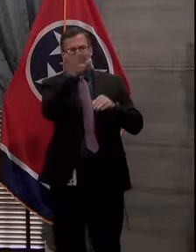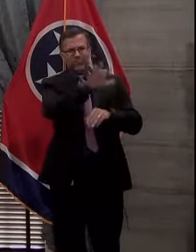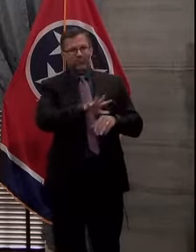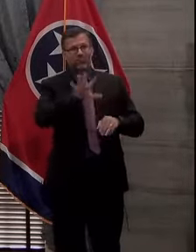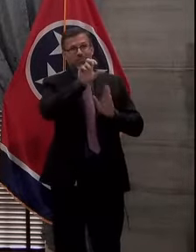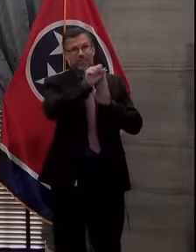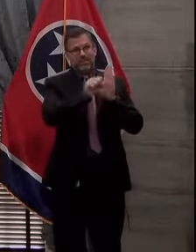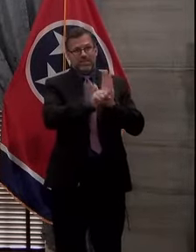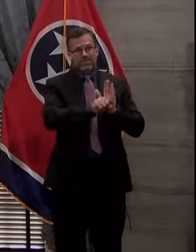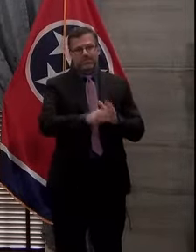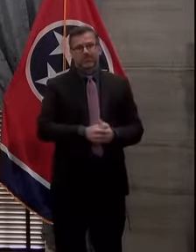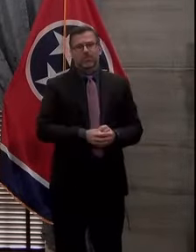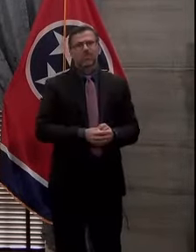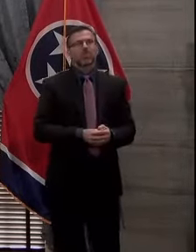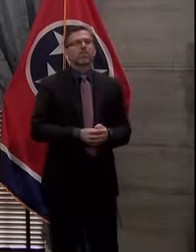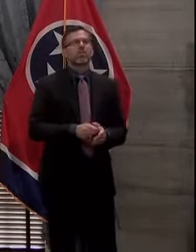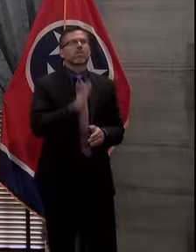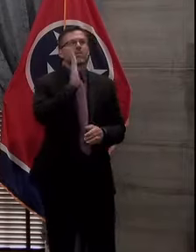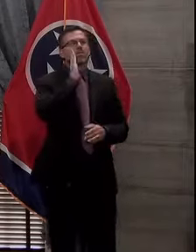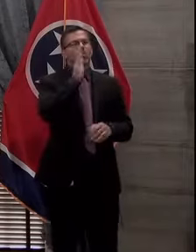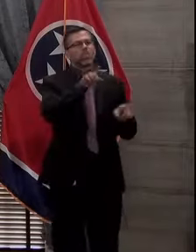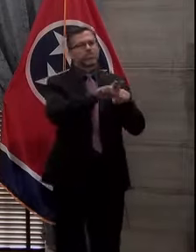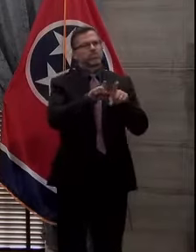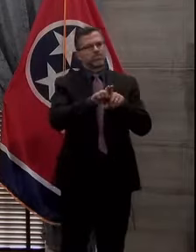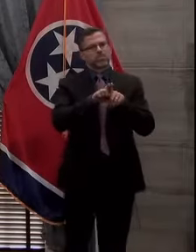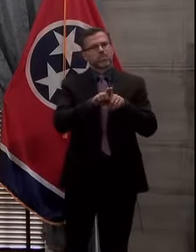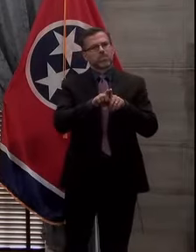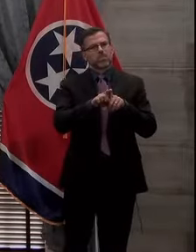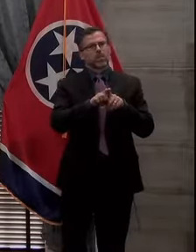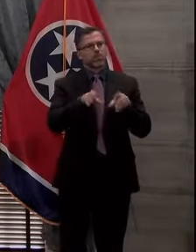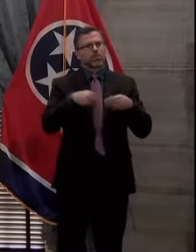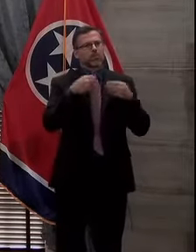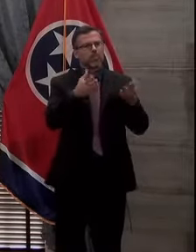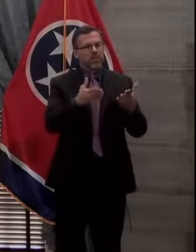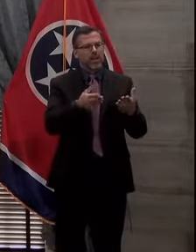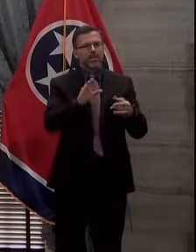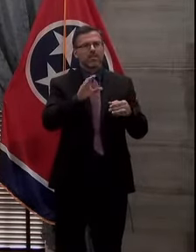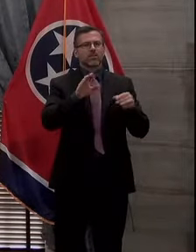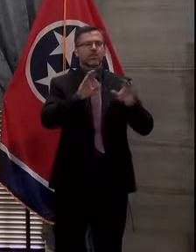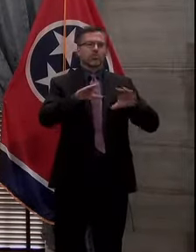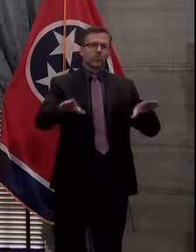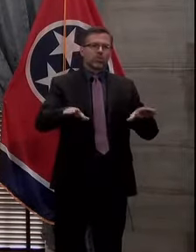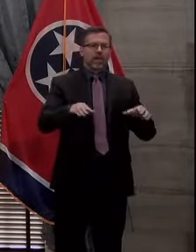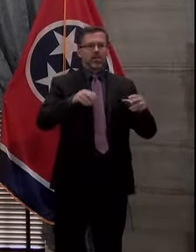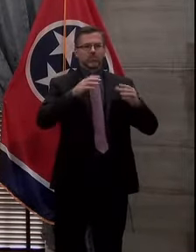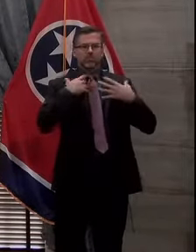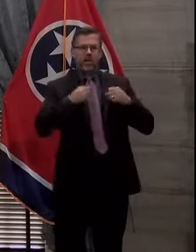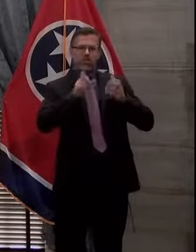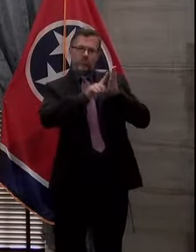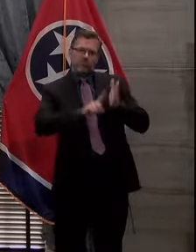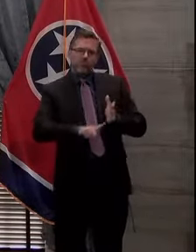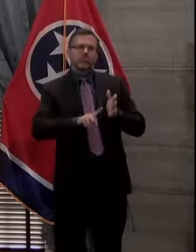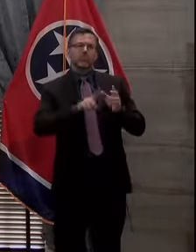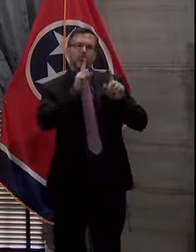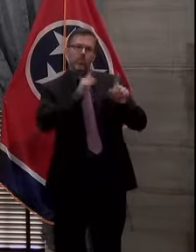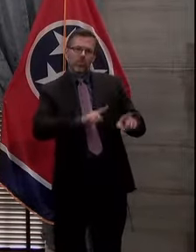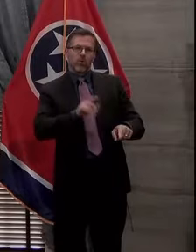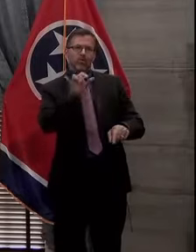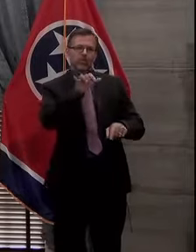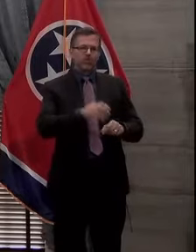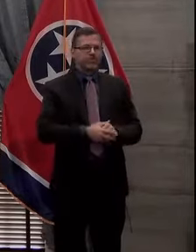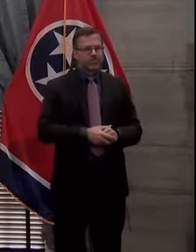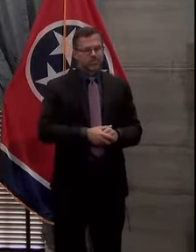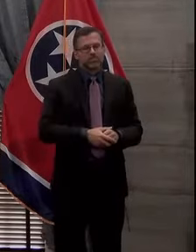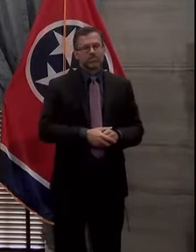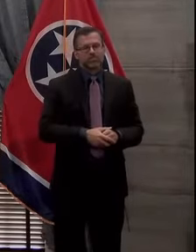also continue to add for things like whole child and child well-being supports, as well as to paraprofessionals, et cetera. The tool also